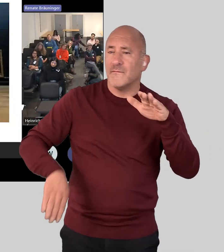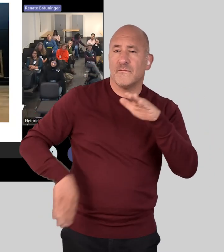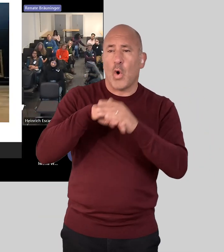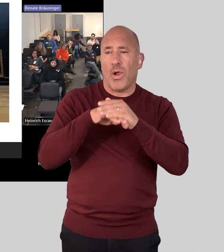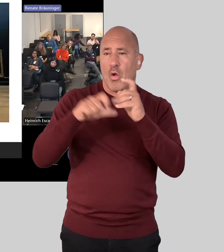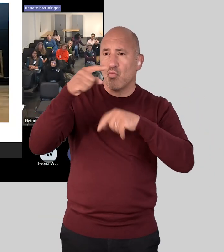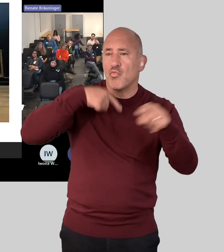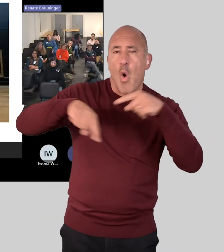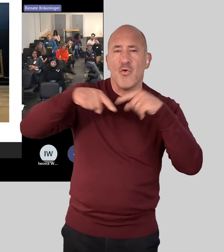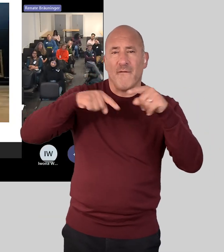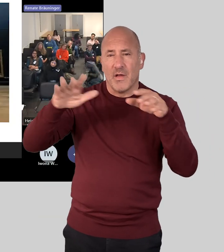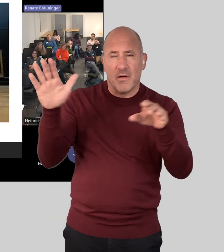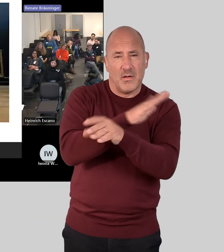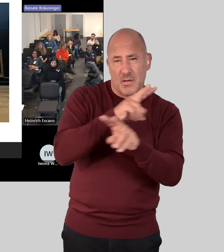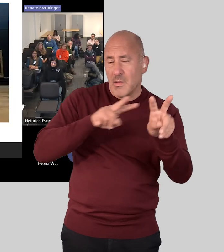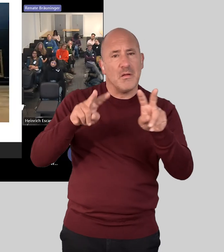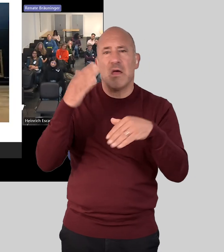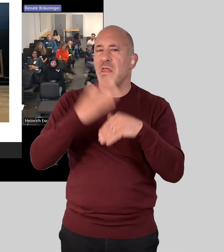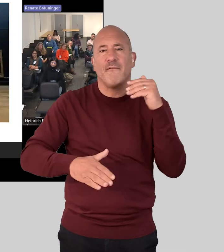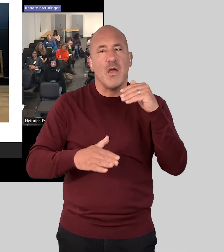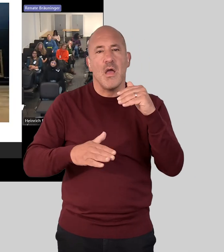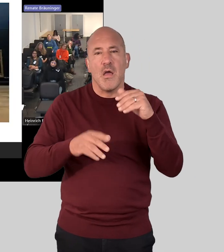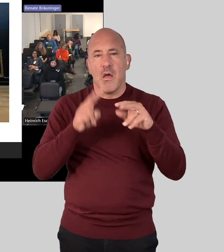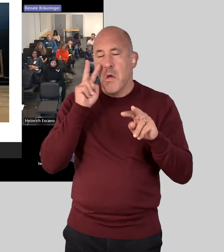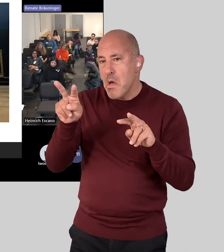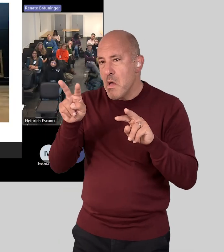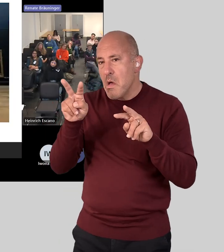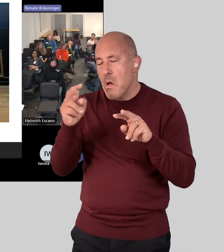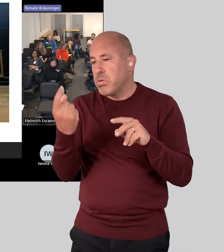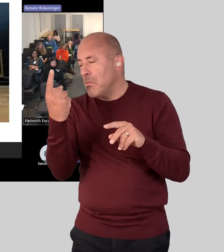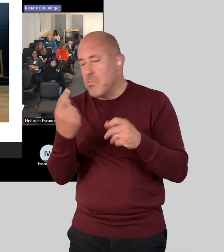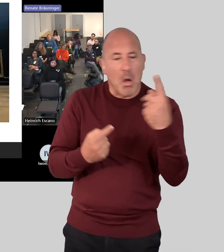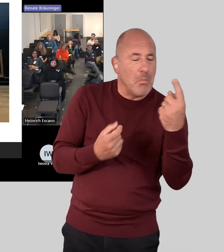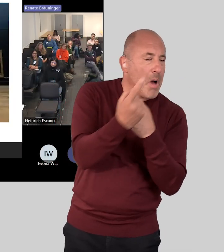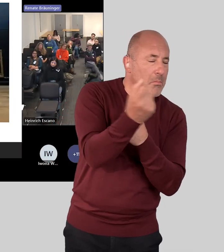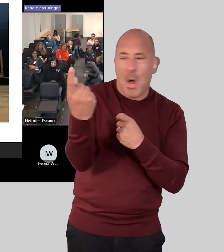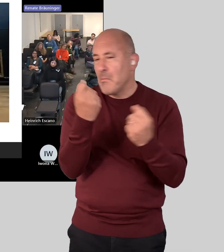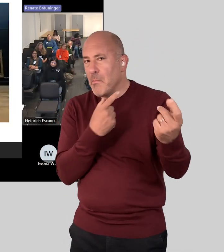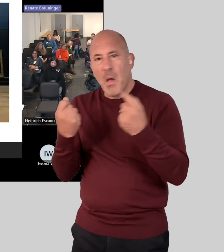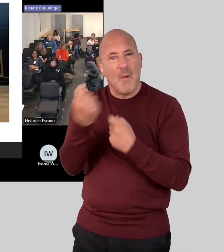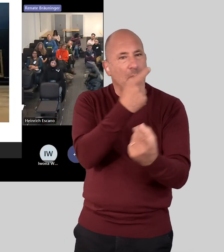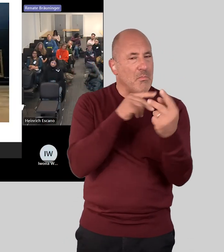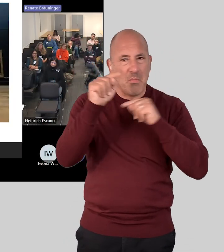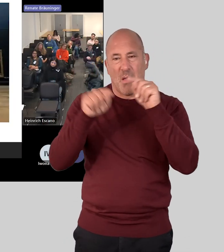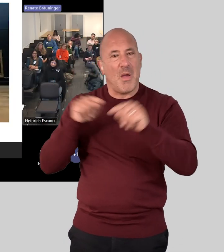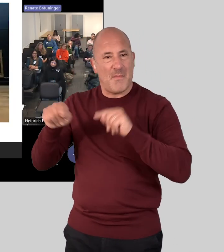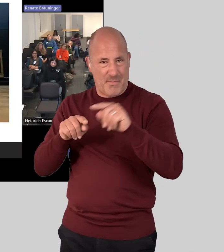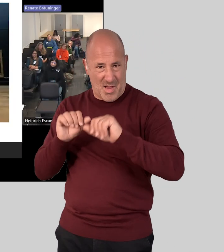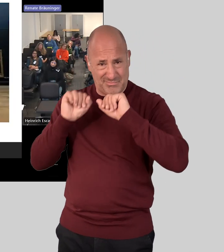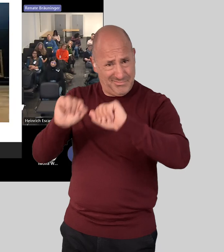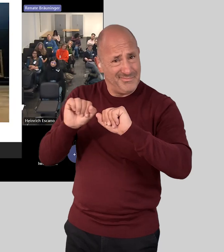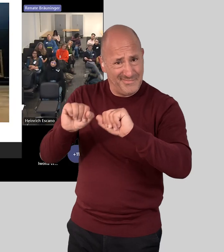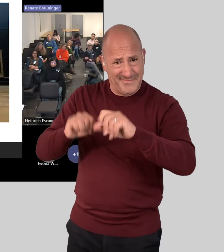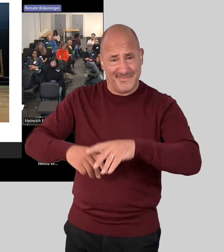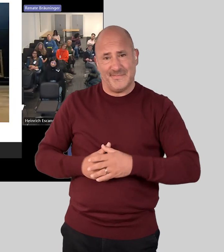ghetto blaster, and the audience can never see the entire all the parts of the